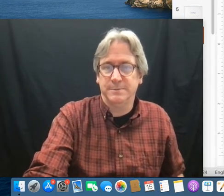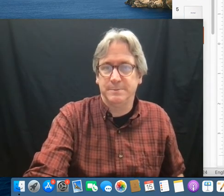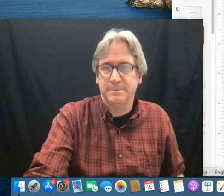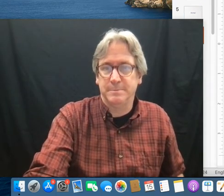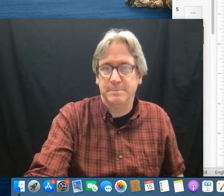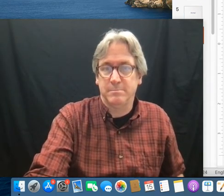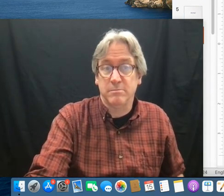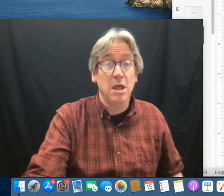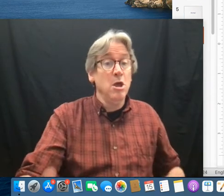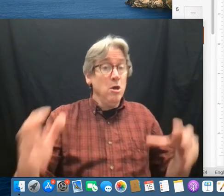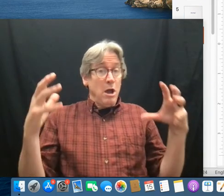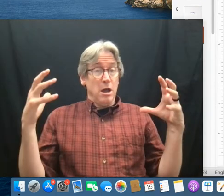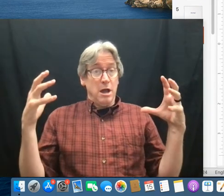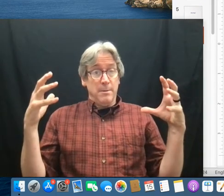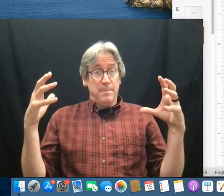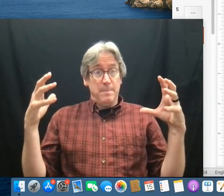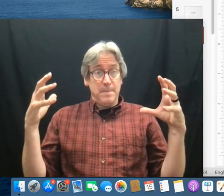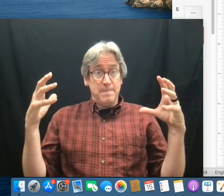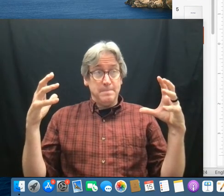signs.